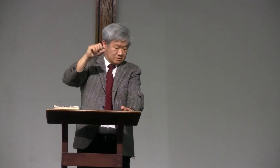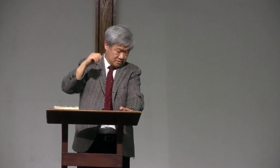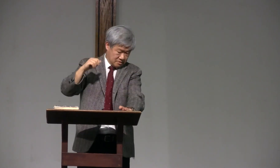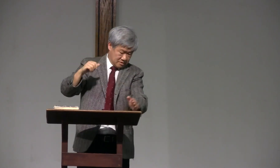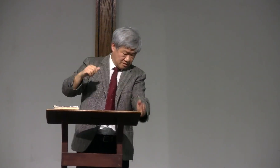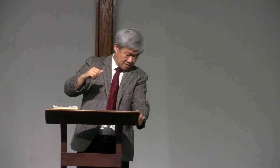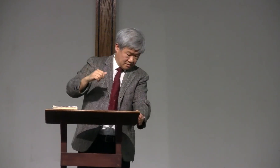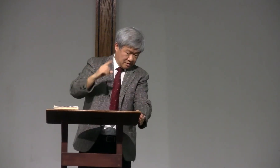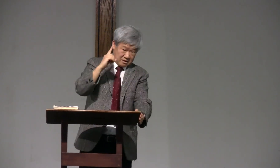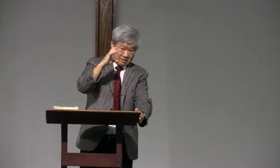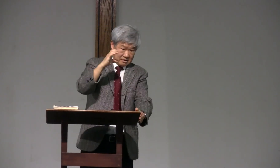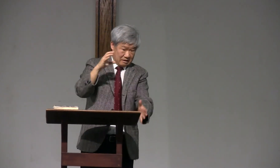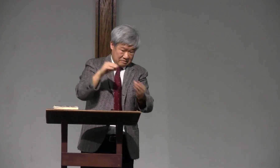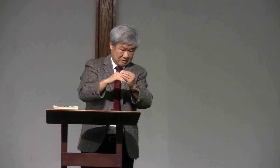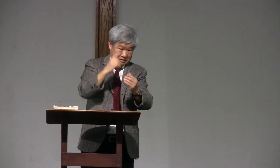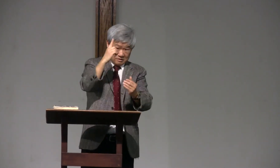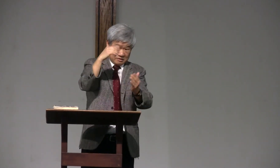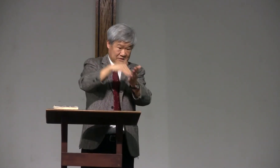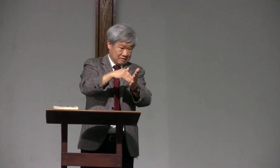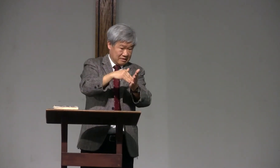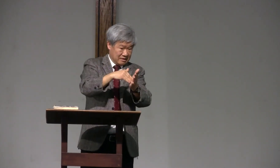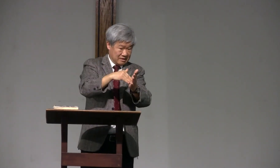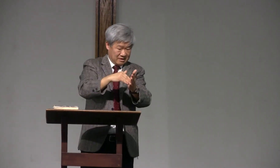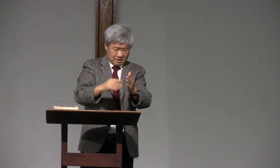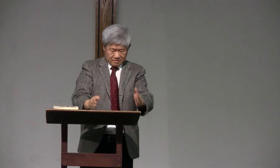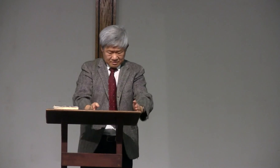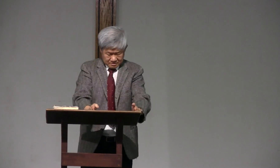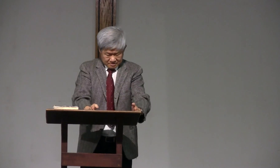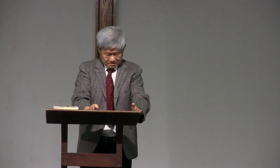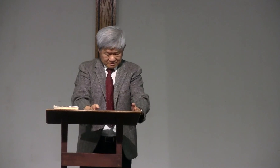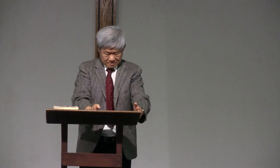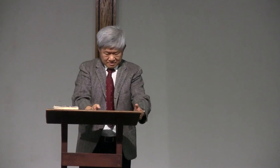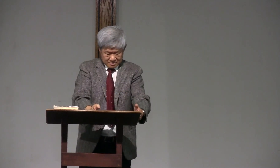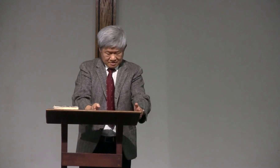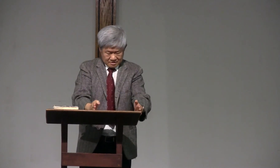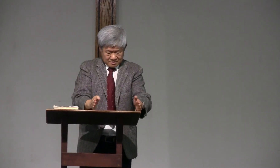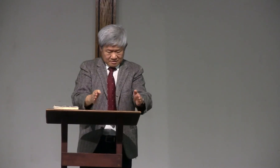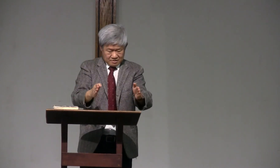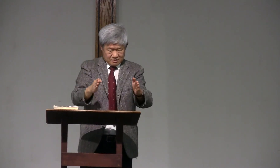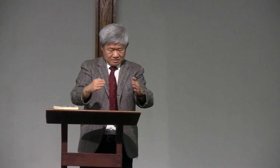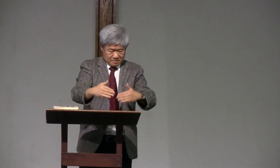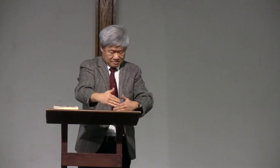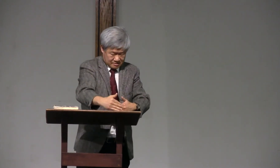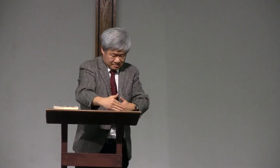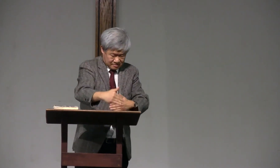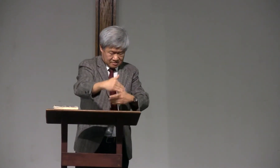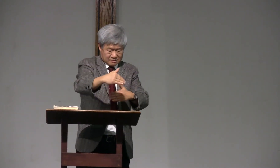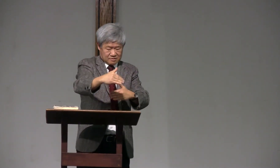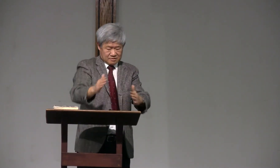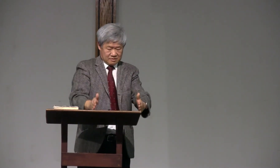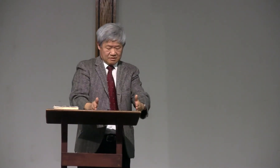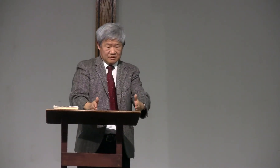900 miles. And it's more than, so 1,500 is more than that.